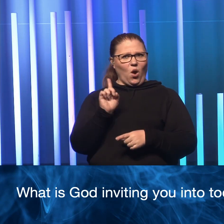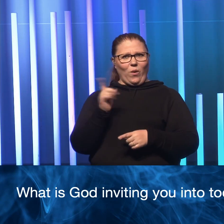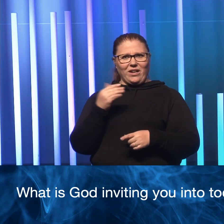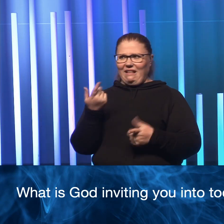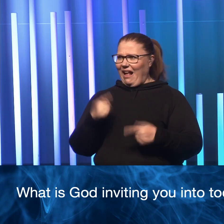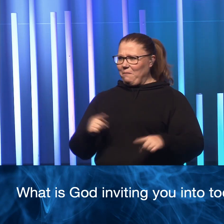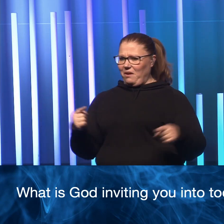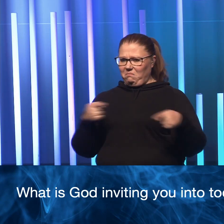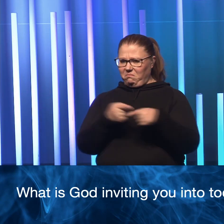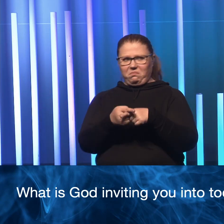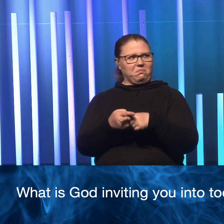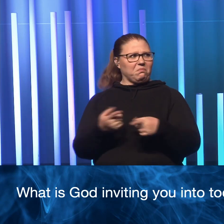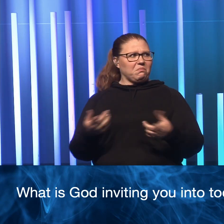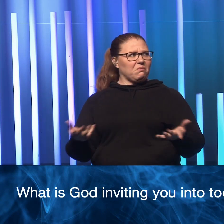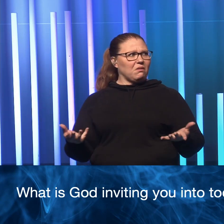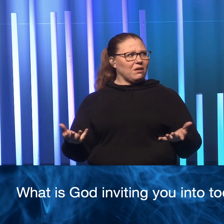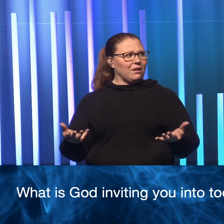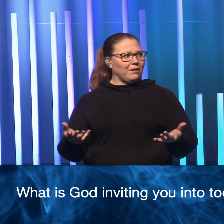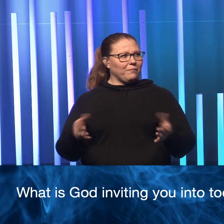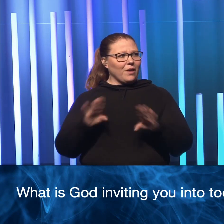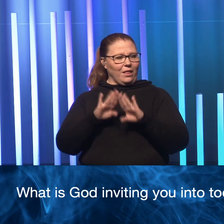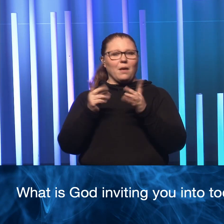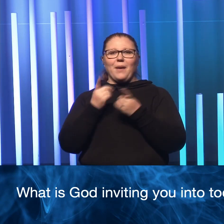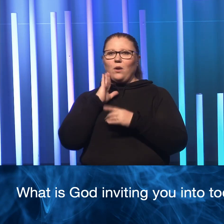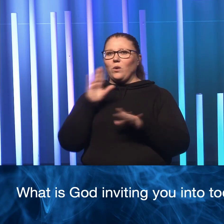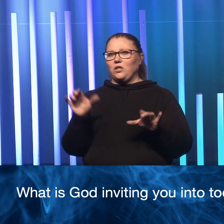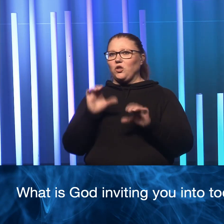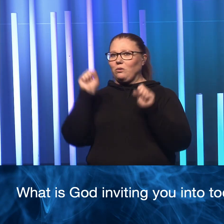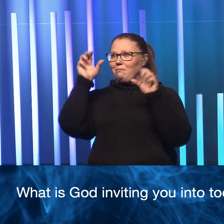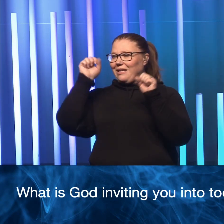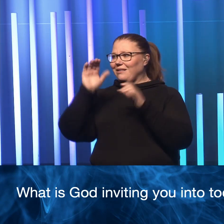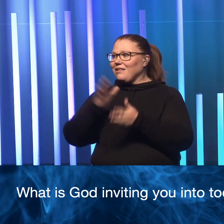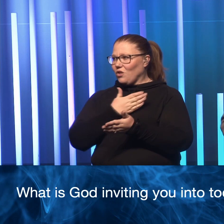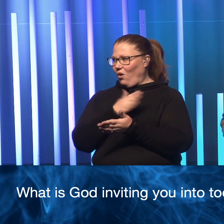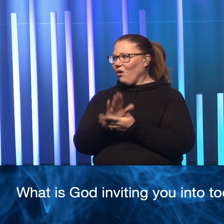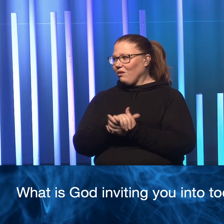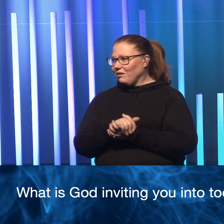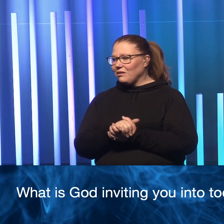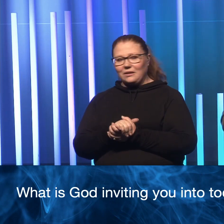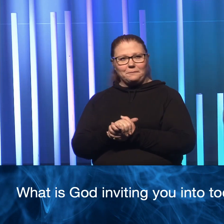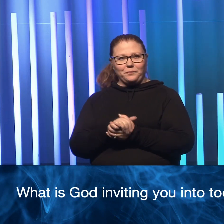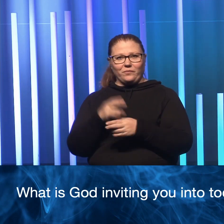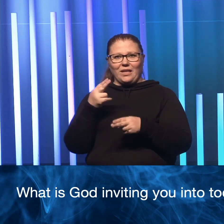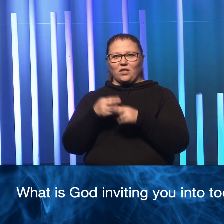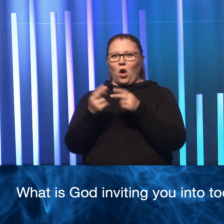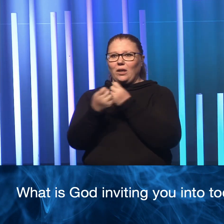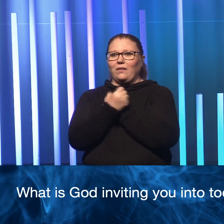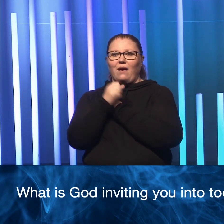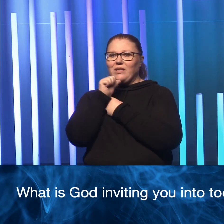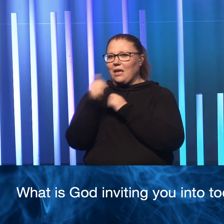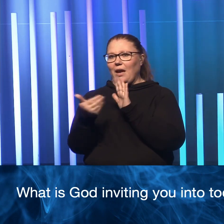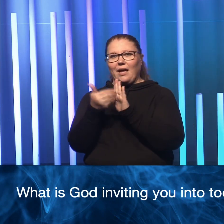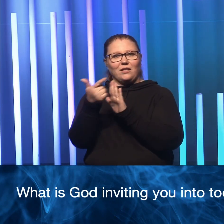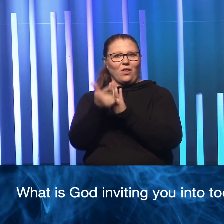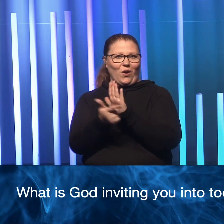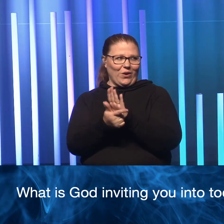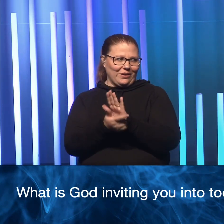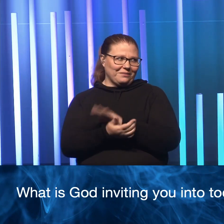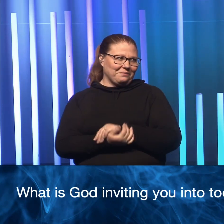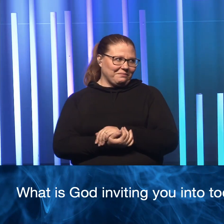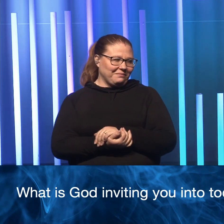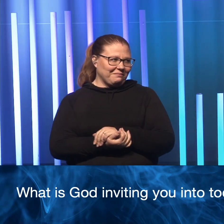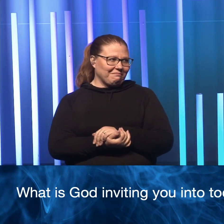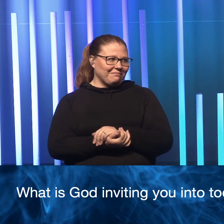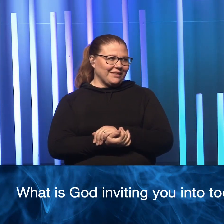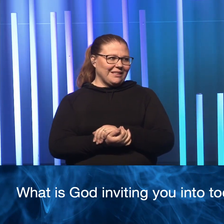clash? Band's going to do this great song. It's called Love is Not Against the Law.